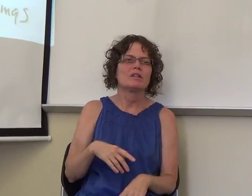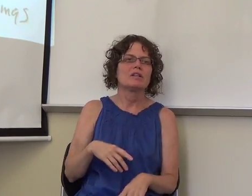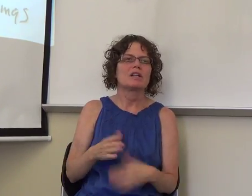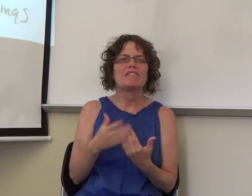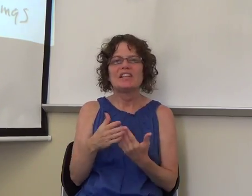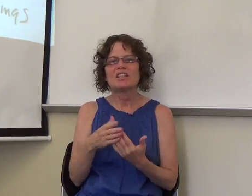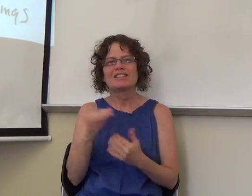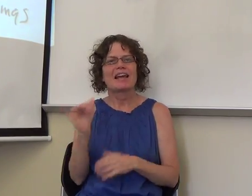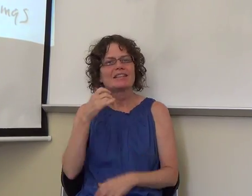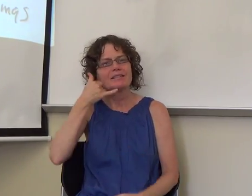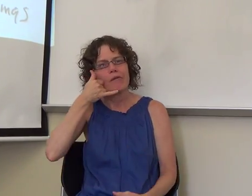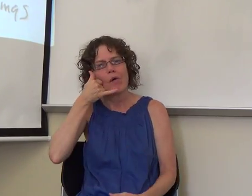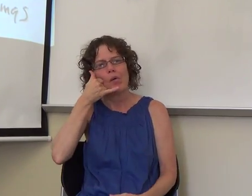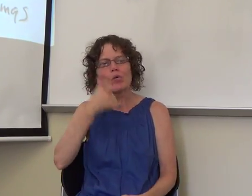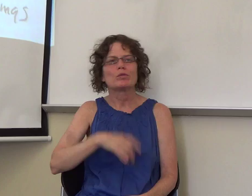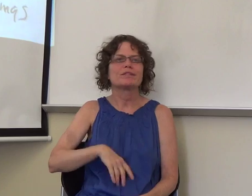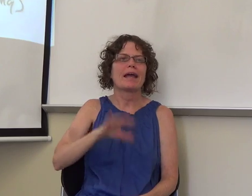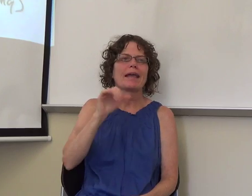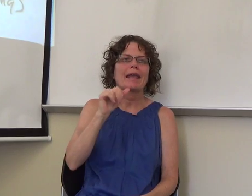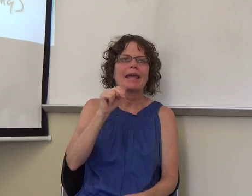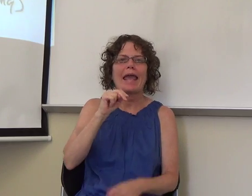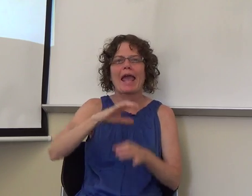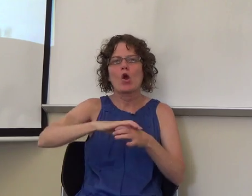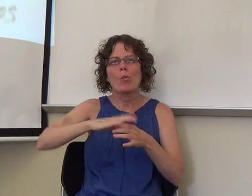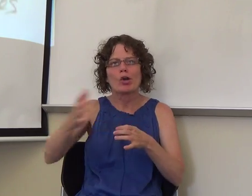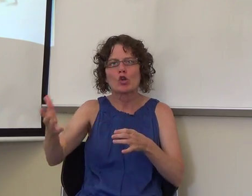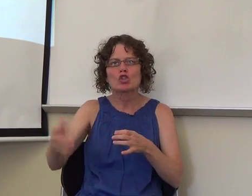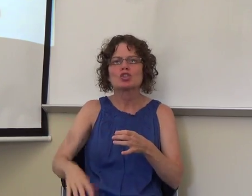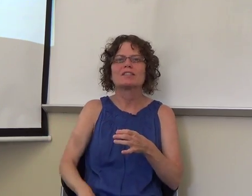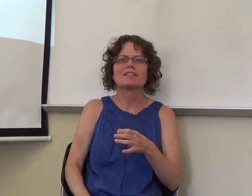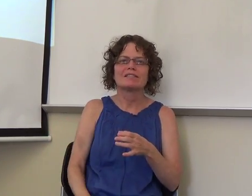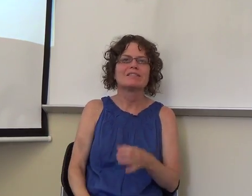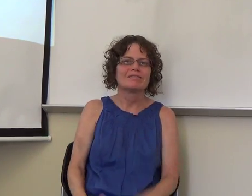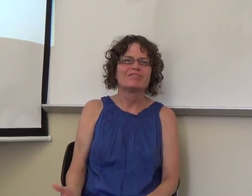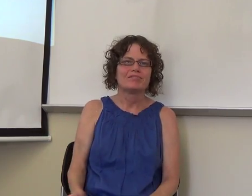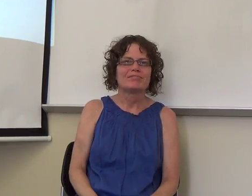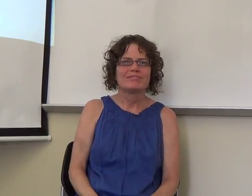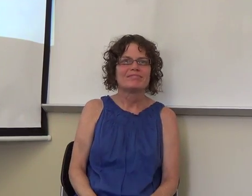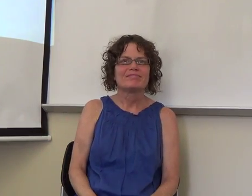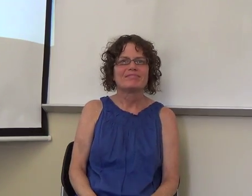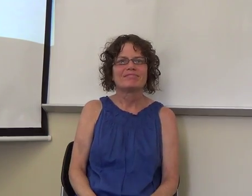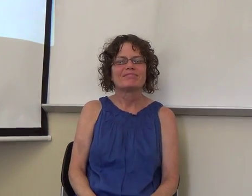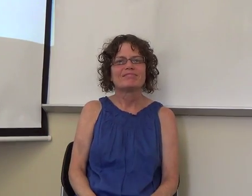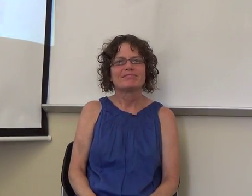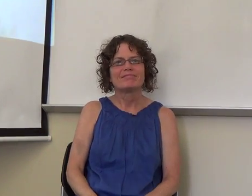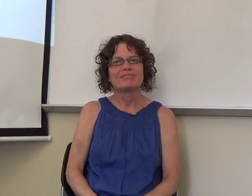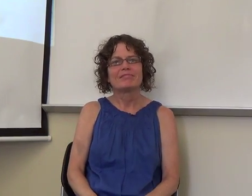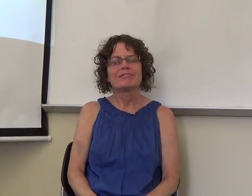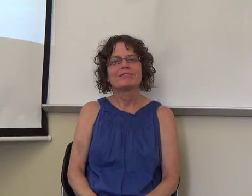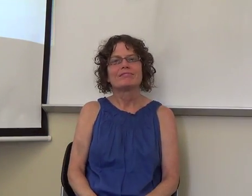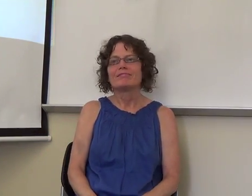candles. Okay? Yeah. Okay. So in